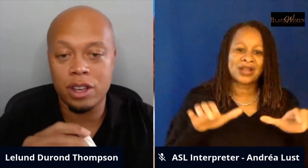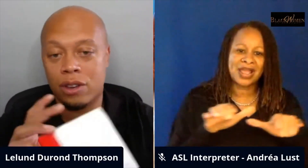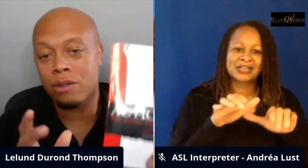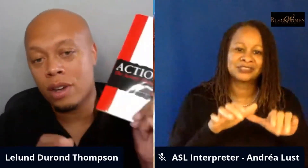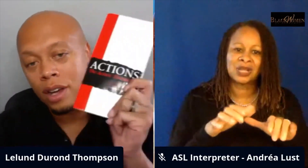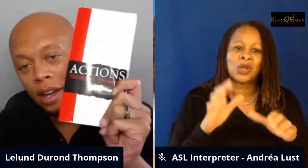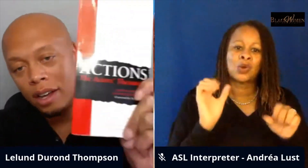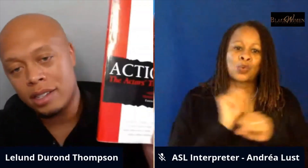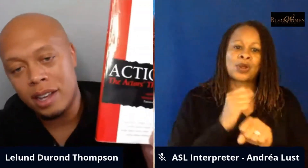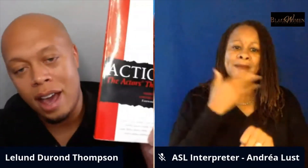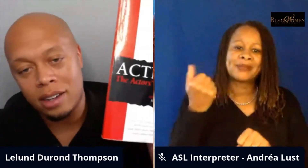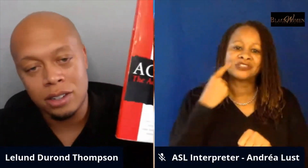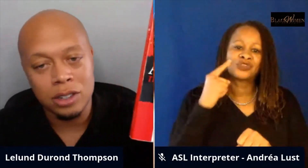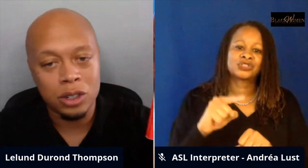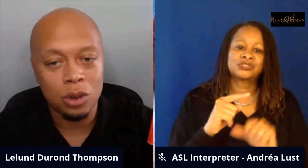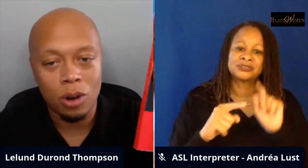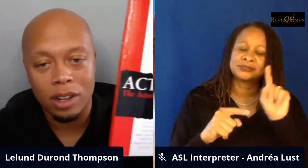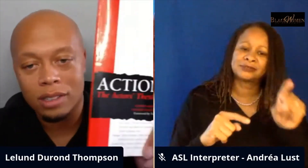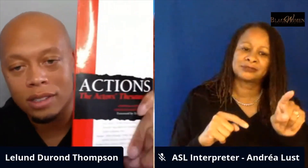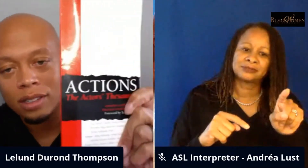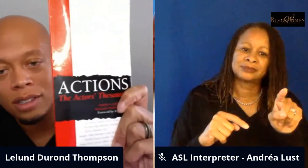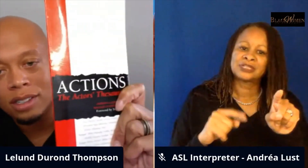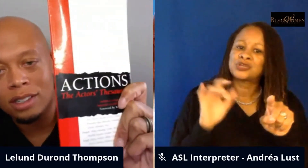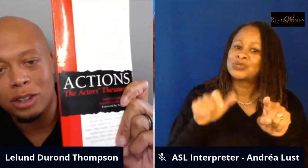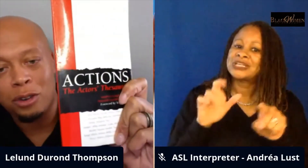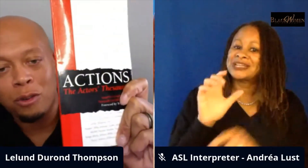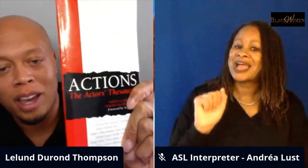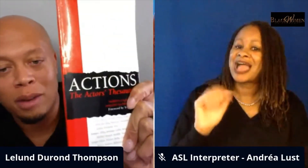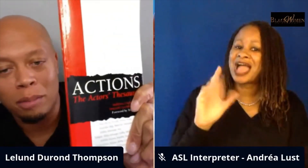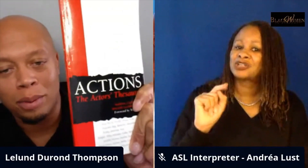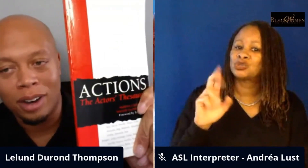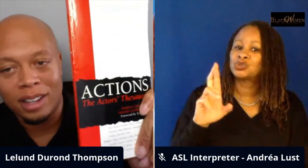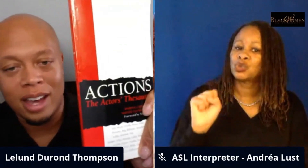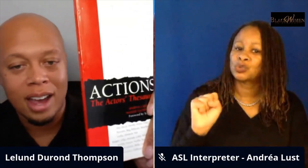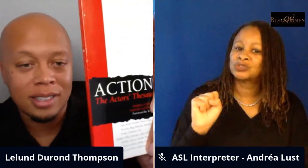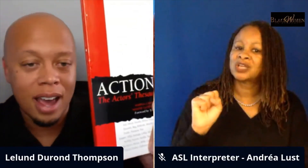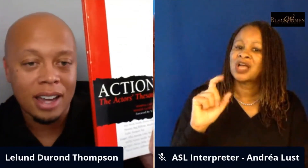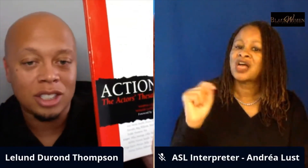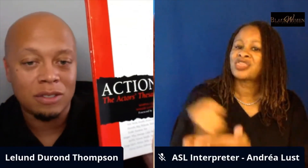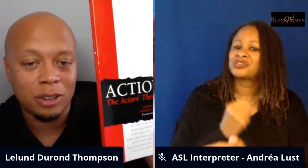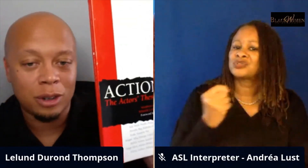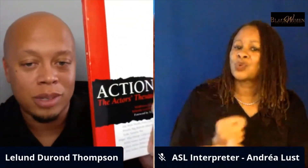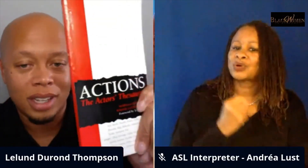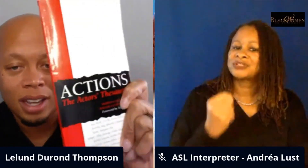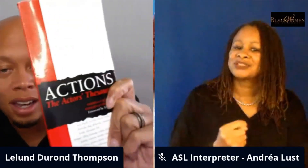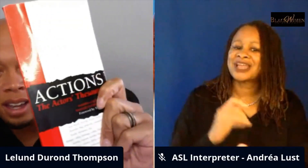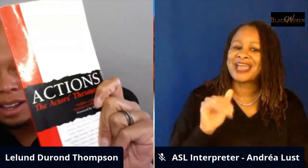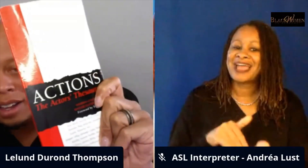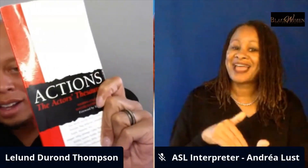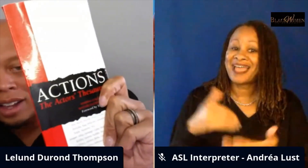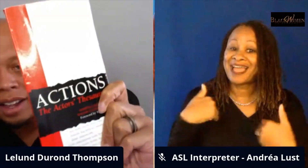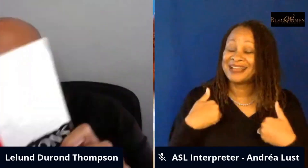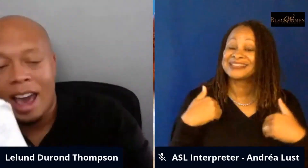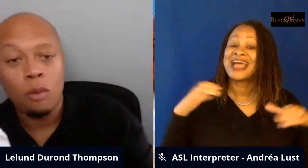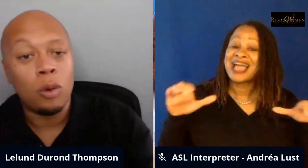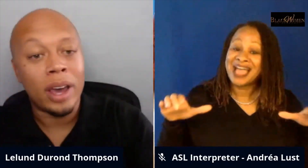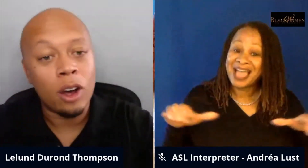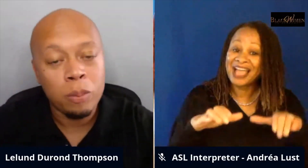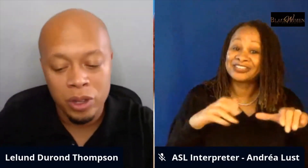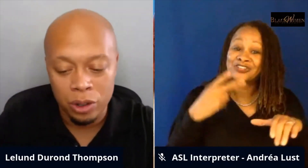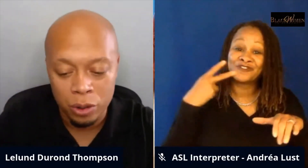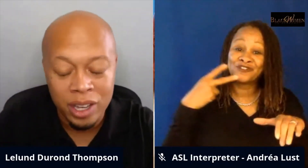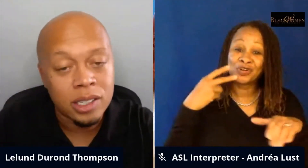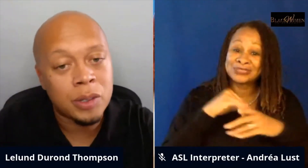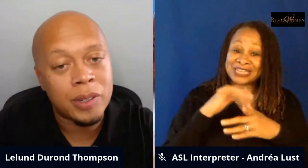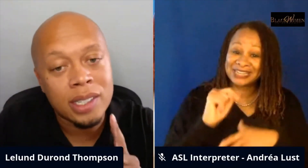for you is the Actor's Thesaurus. This is a great book that has action verbs in it that will